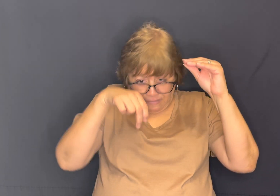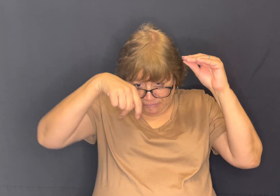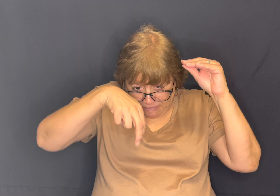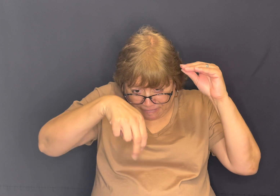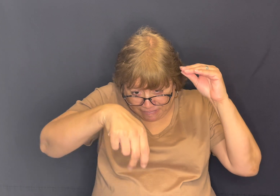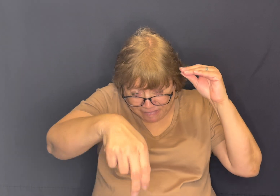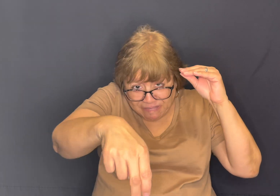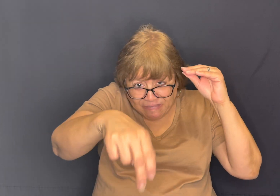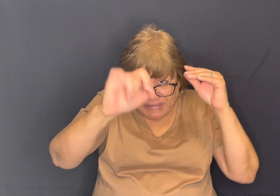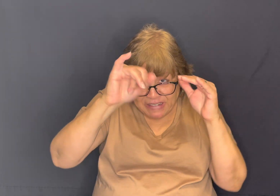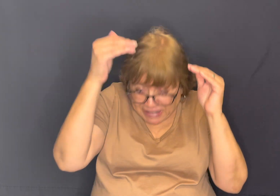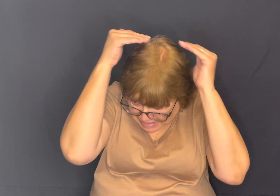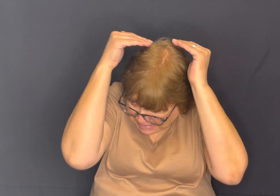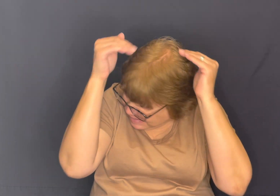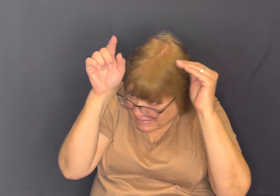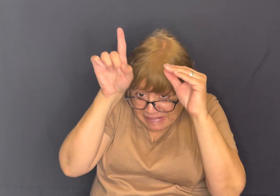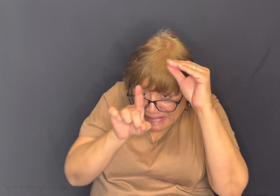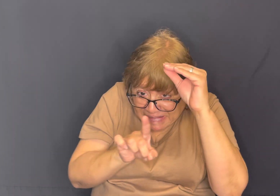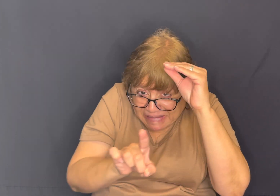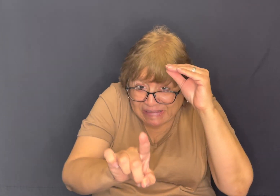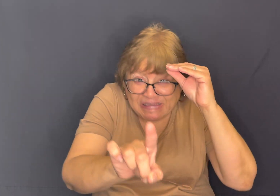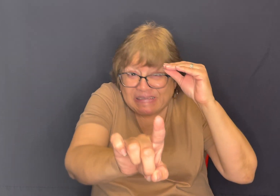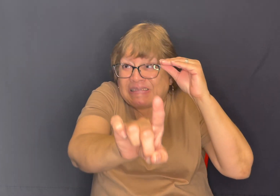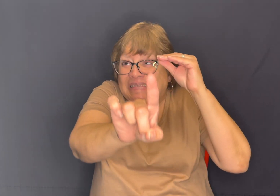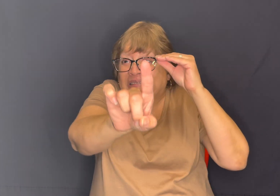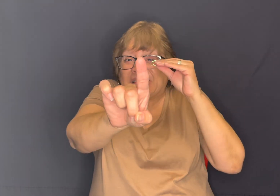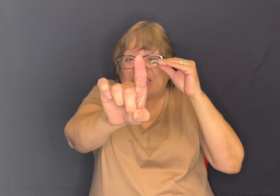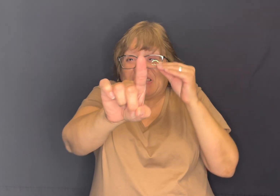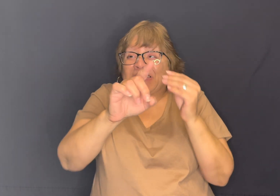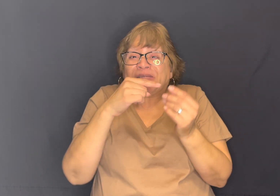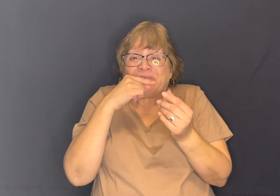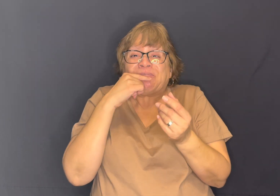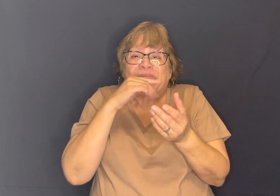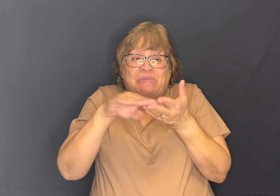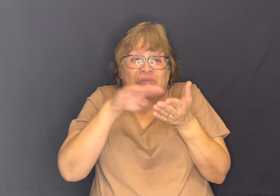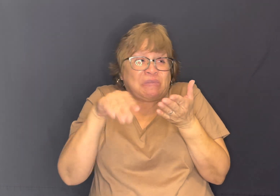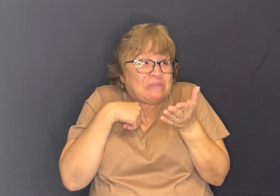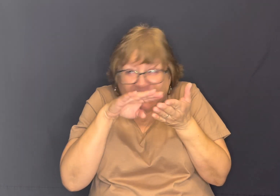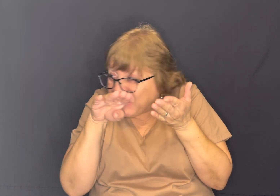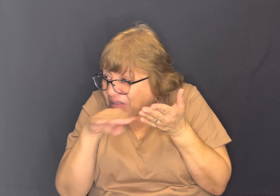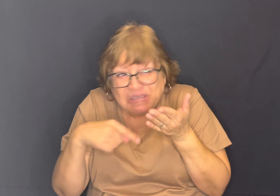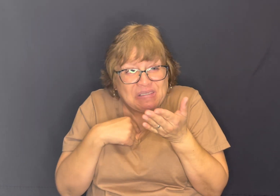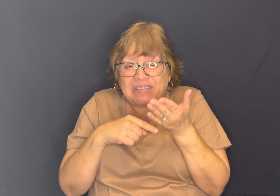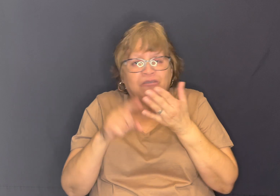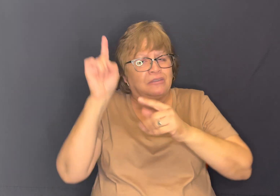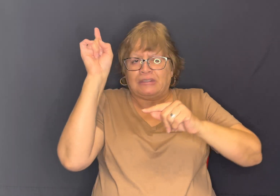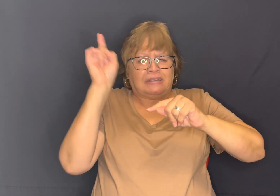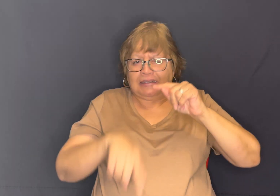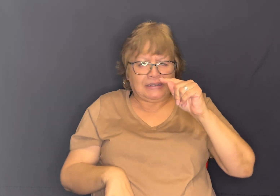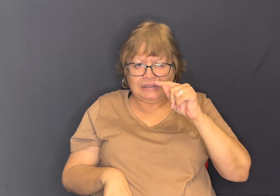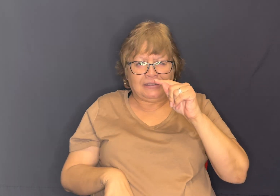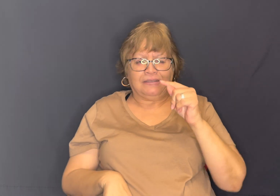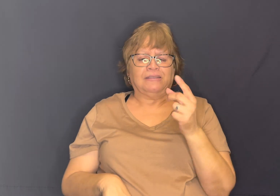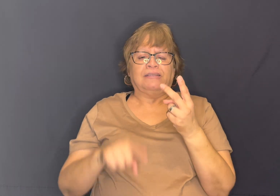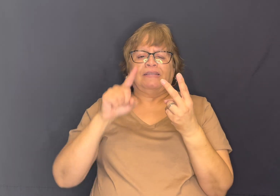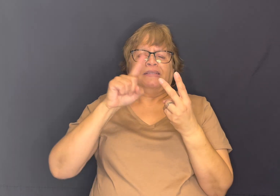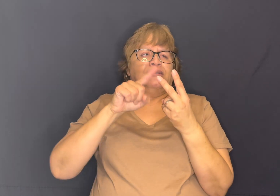kind of try to, you know, scrunch through, go through the conversation and saying, oh, excuse me, excuse me, excuse me.